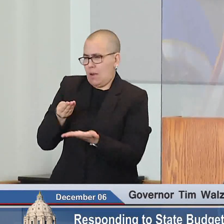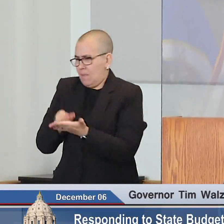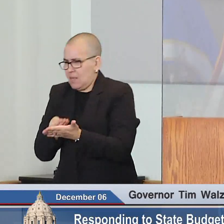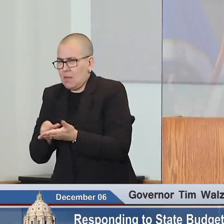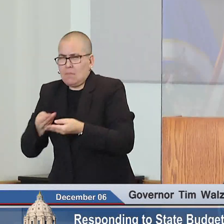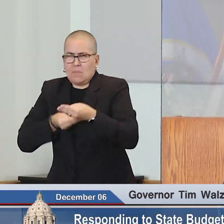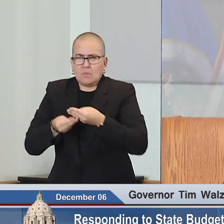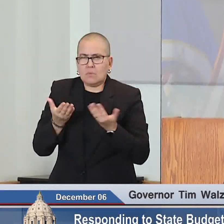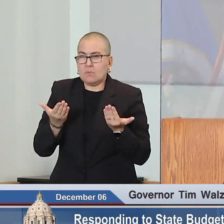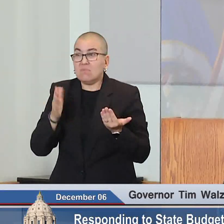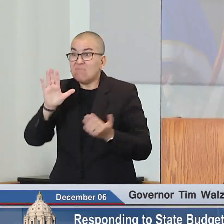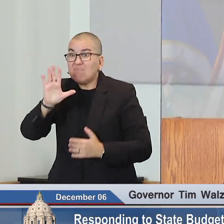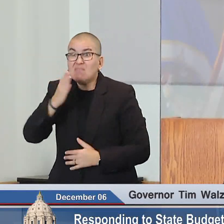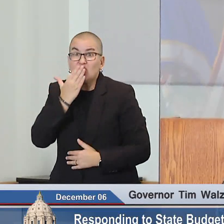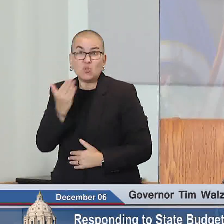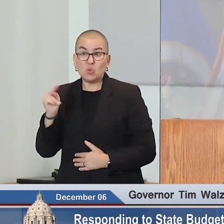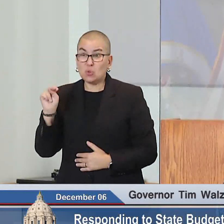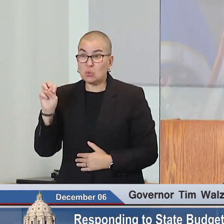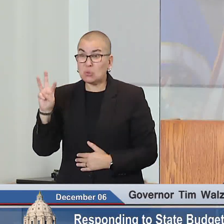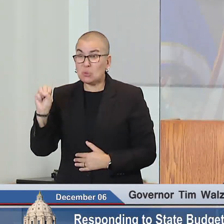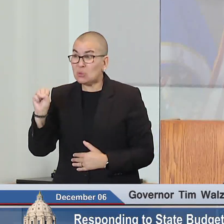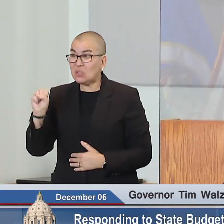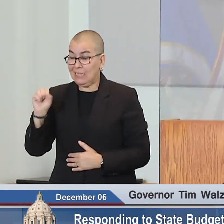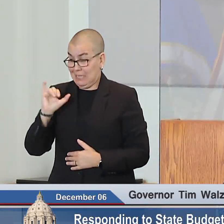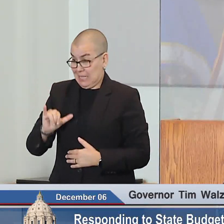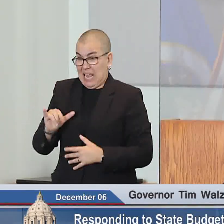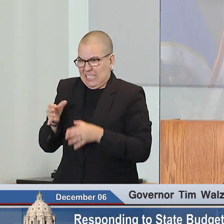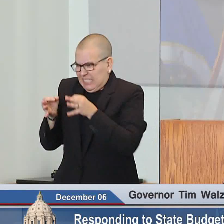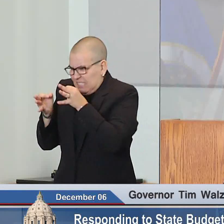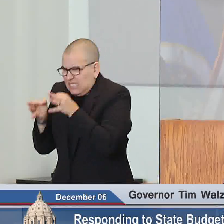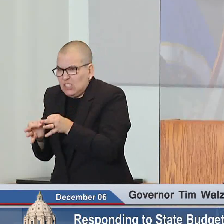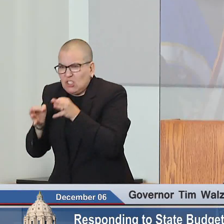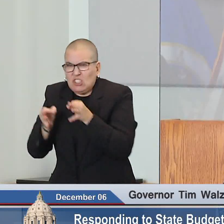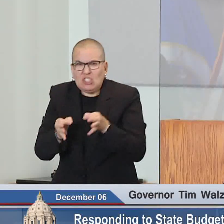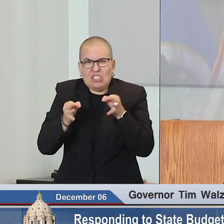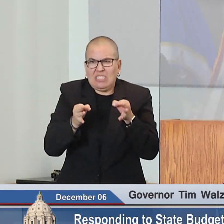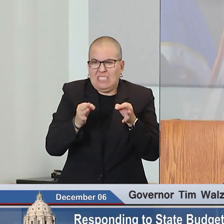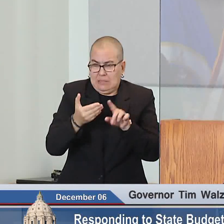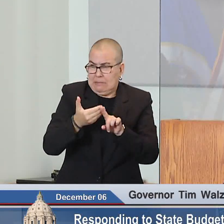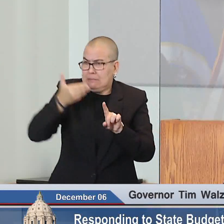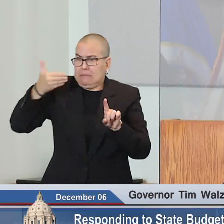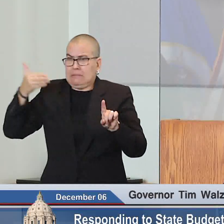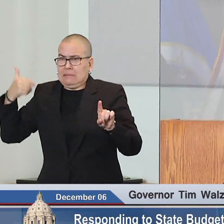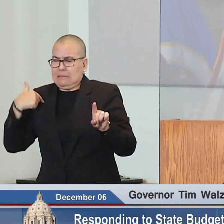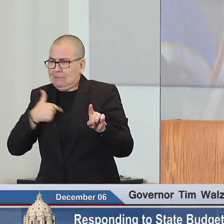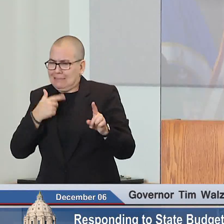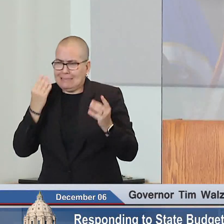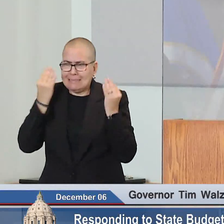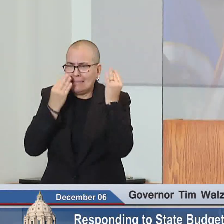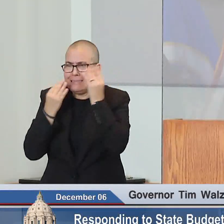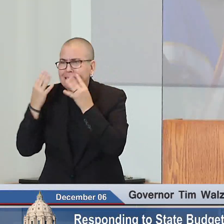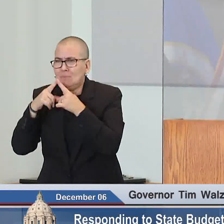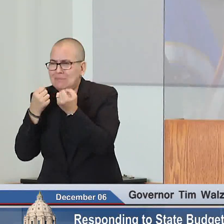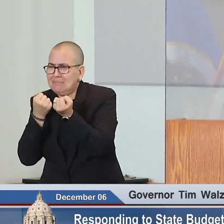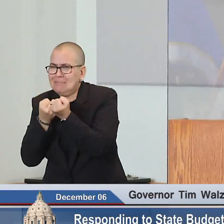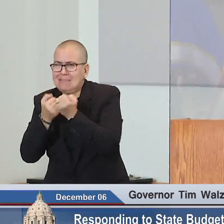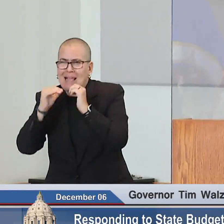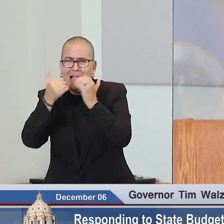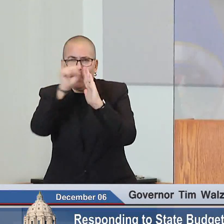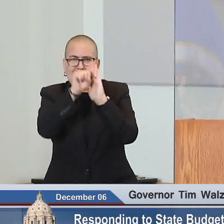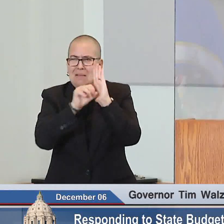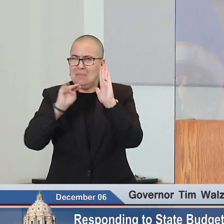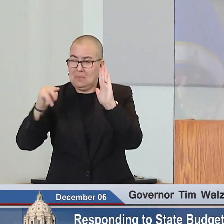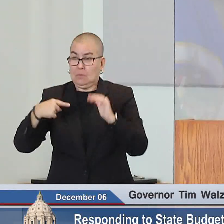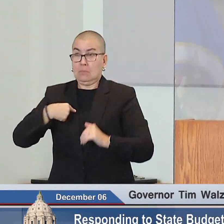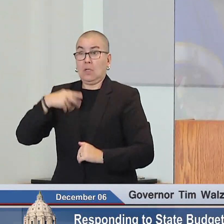decisions that were made looking towards the future and looking for the best interest of Minnesotans, and Lieutenant Governor and I, since we've had the privilege of